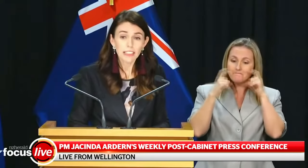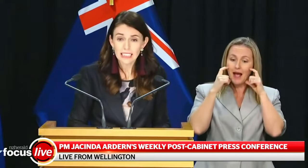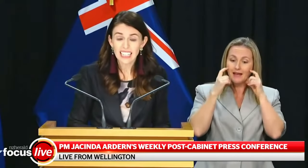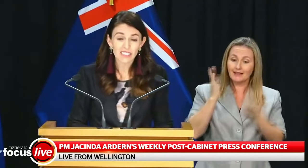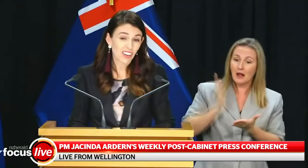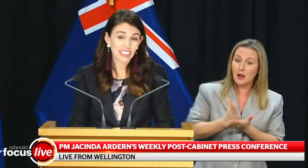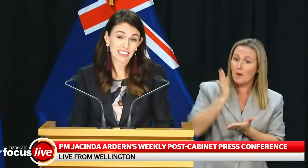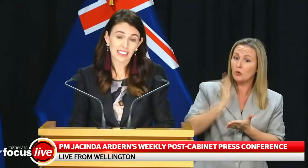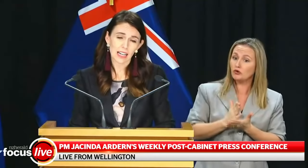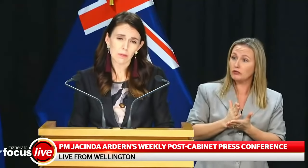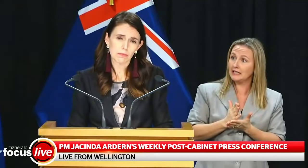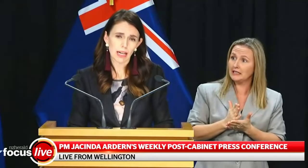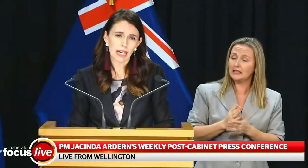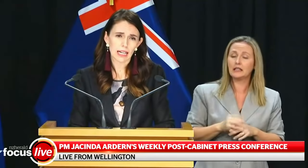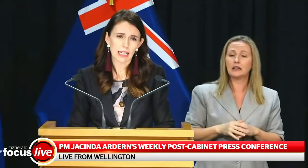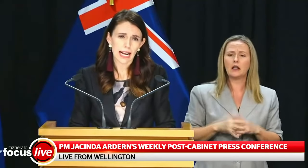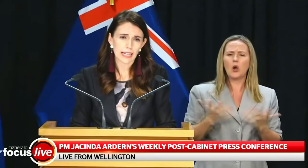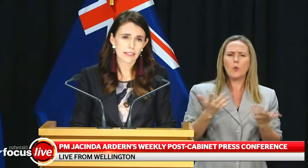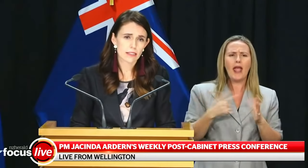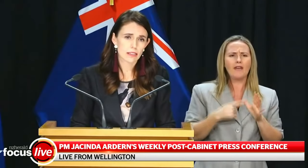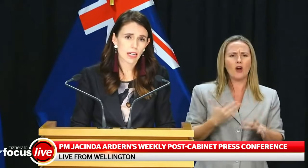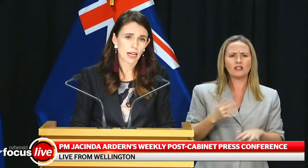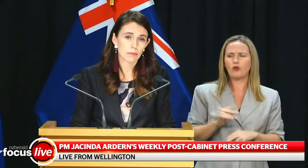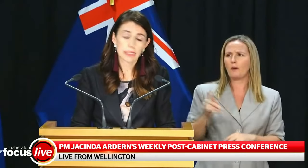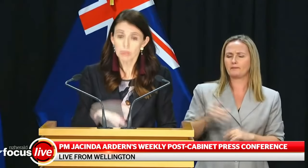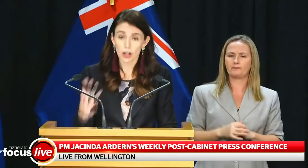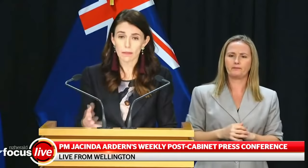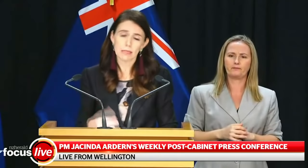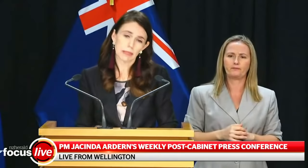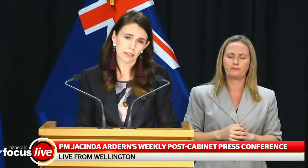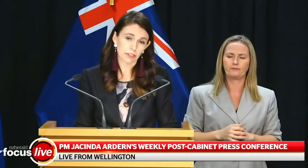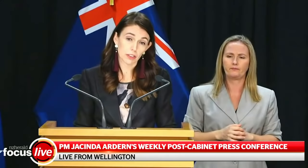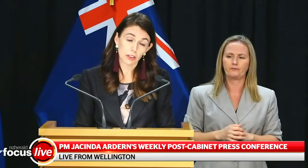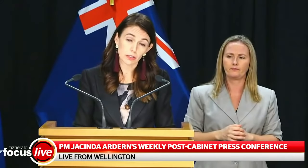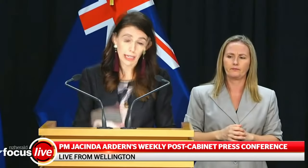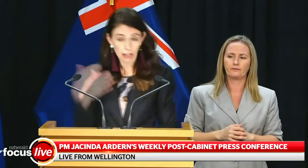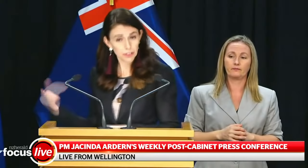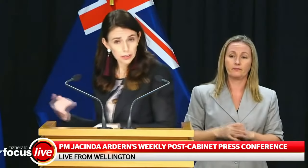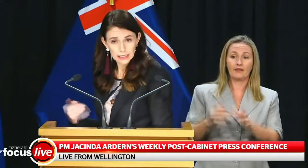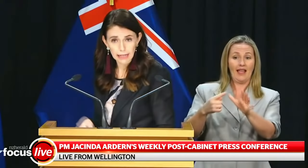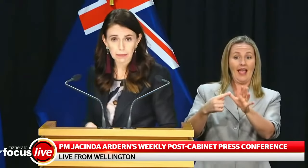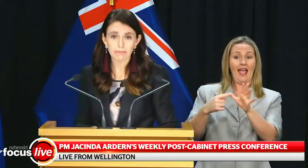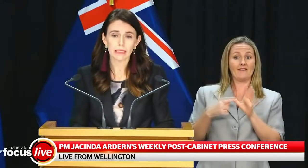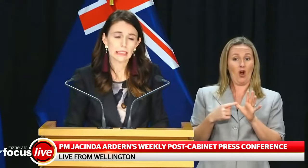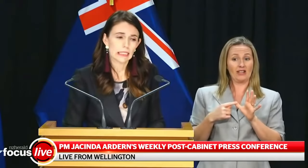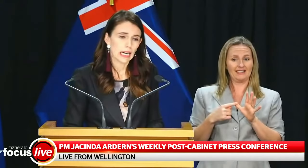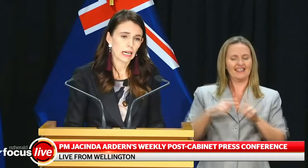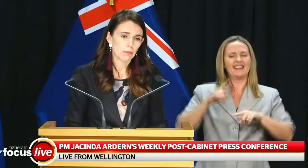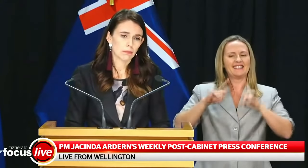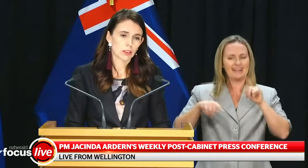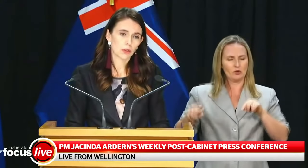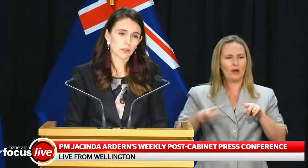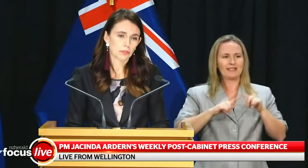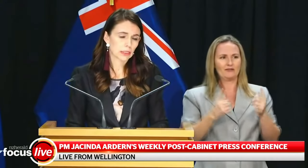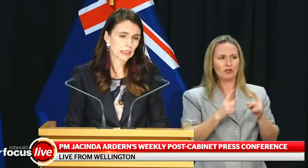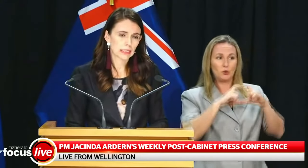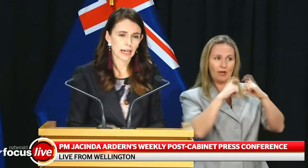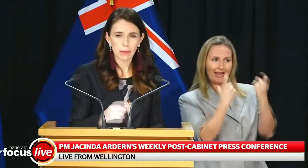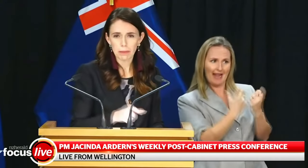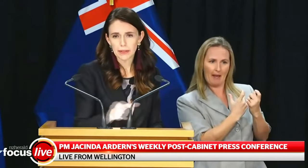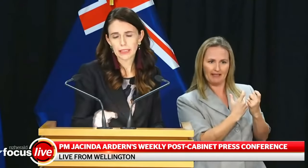It's fair to say the advice has sometimes been different to our view as a Cabinet. So,